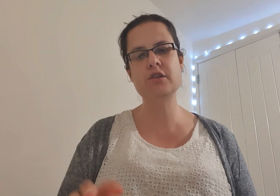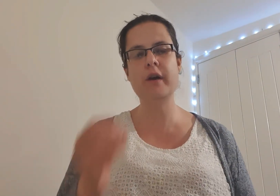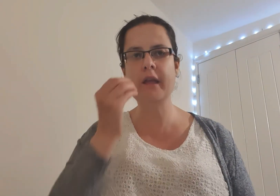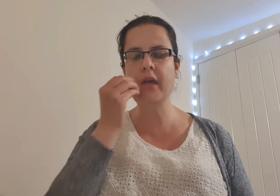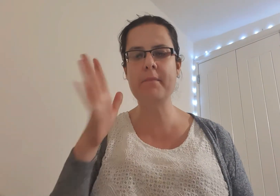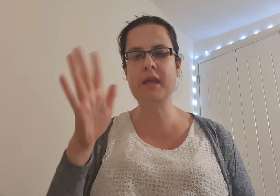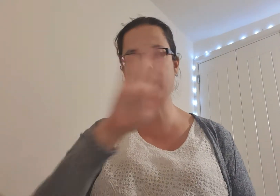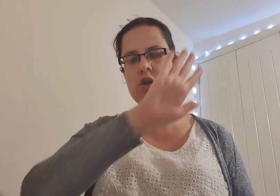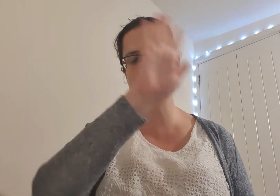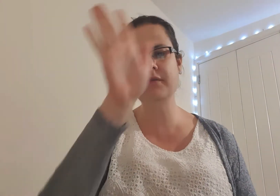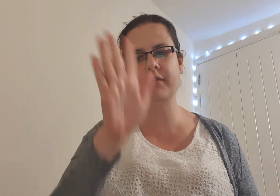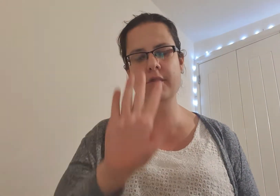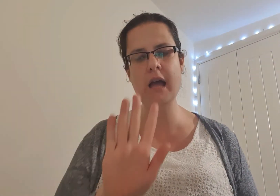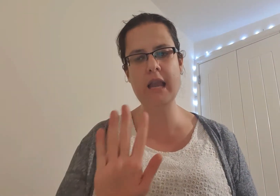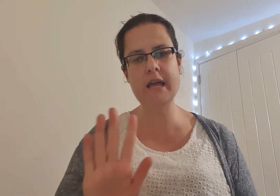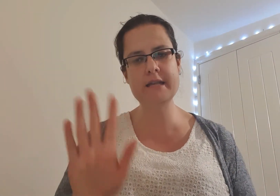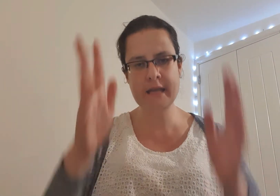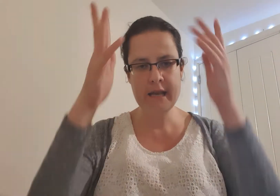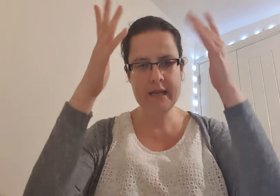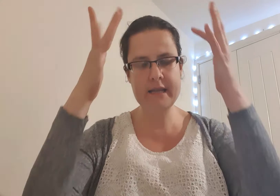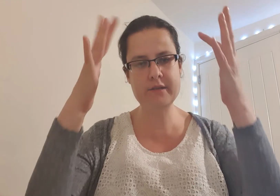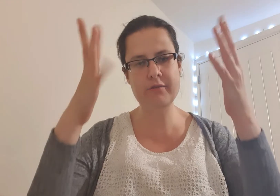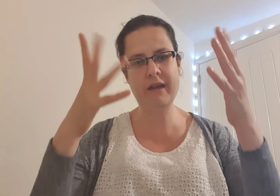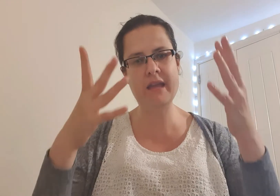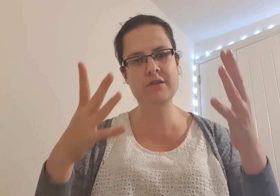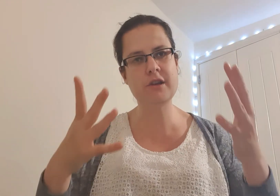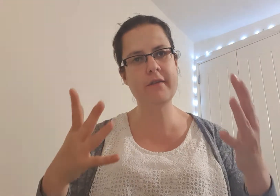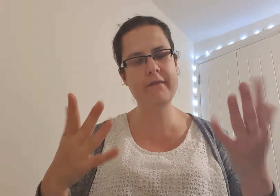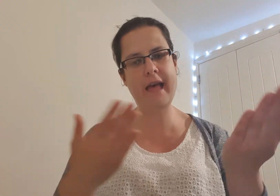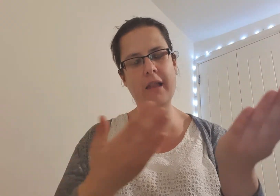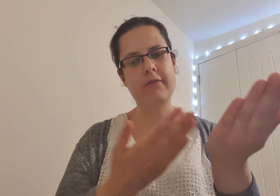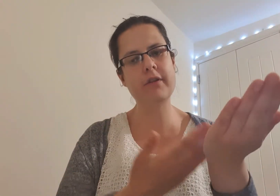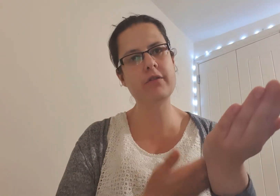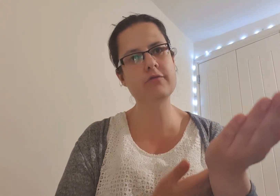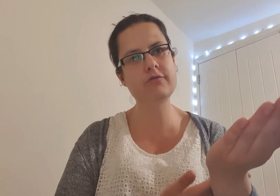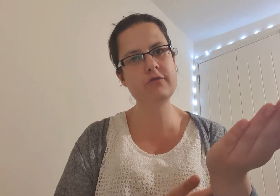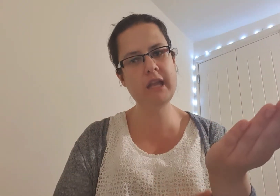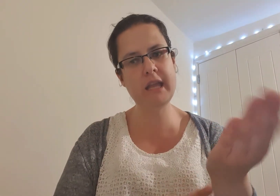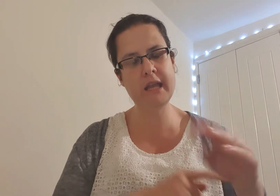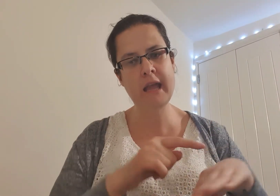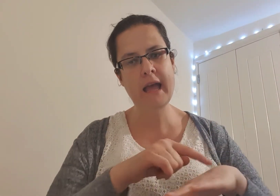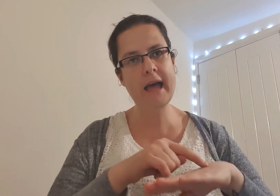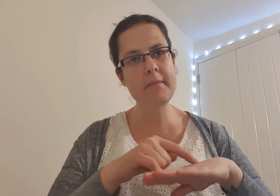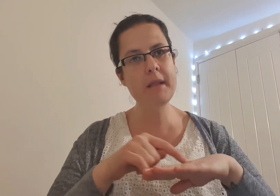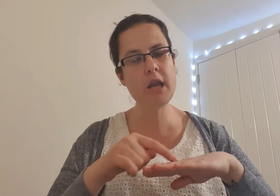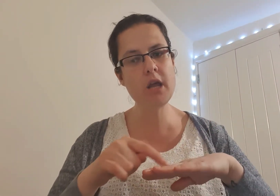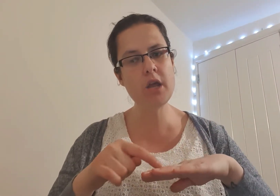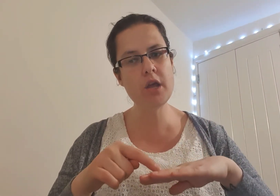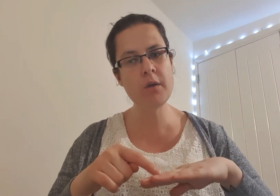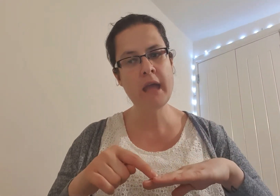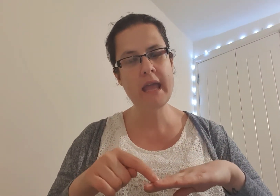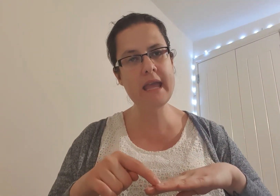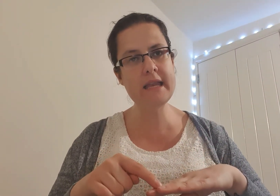Enjoying the beautiful colours, little raindrop fell through green and blue,